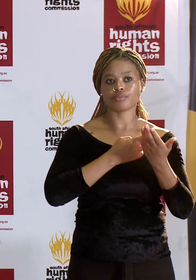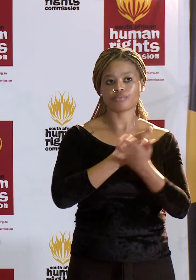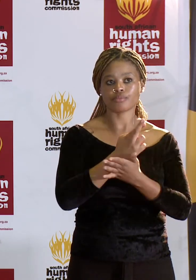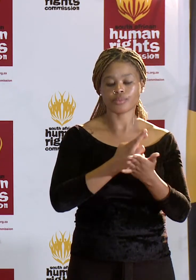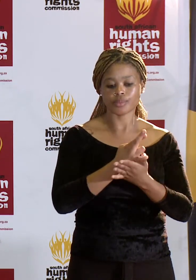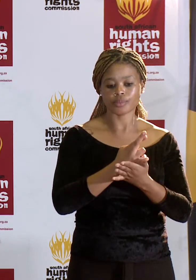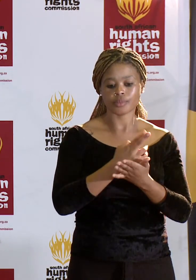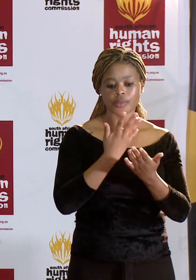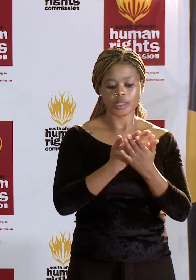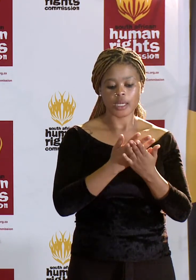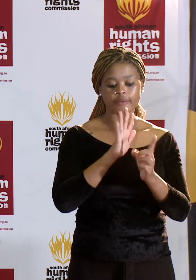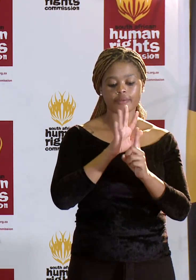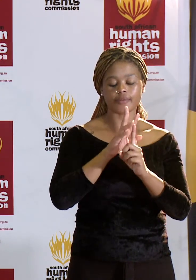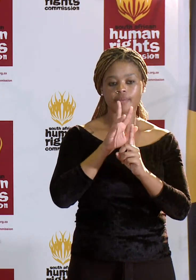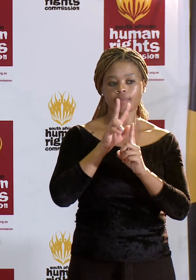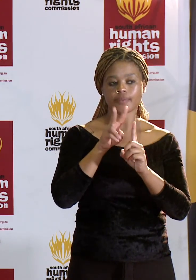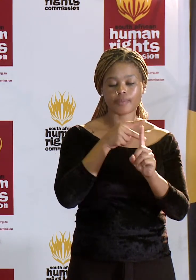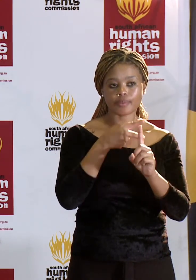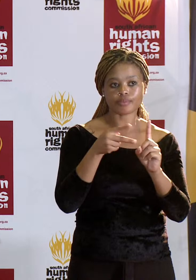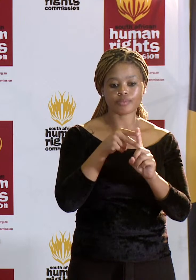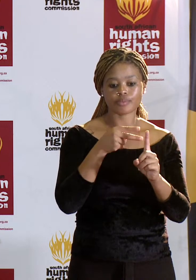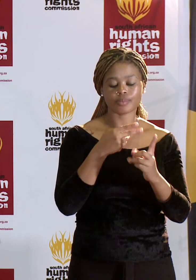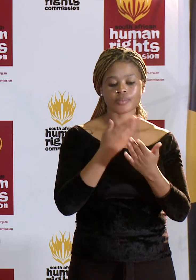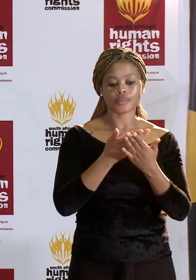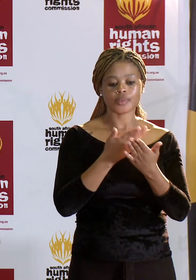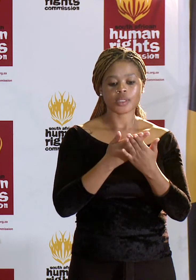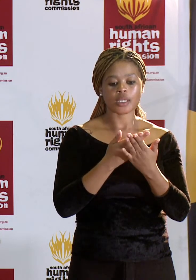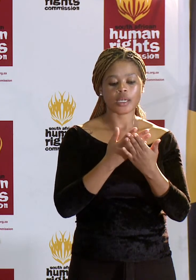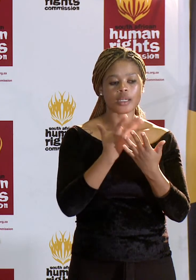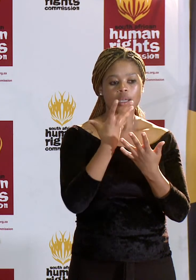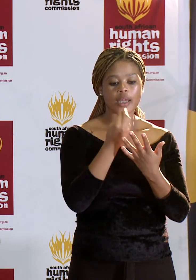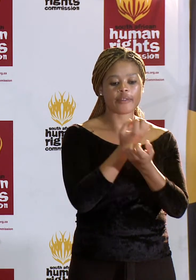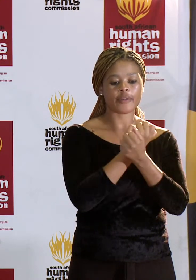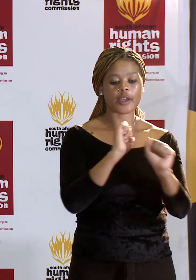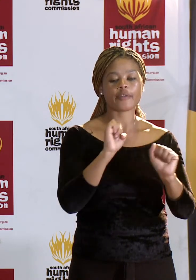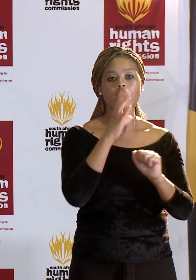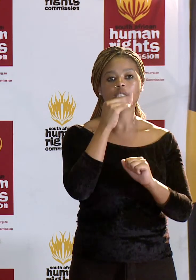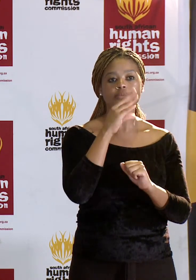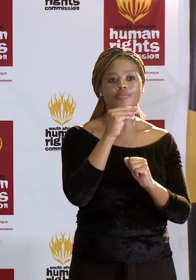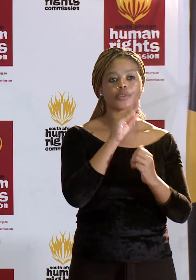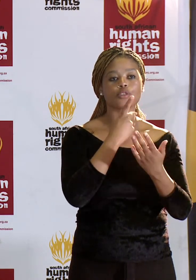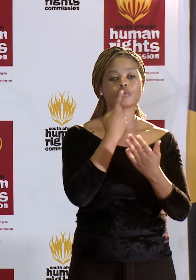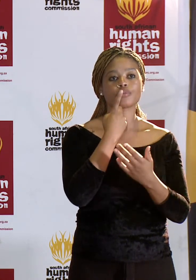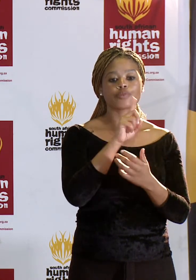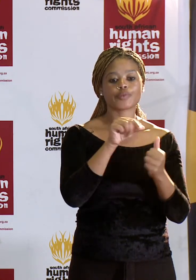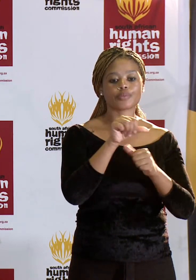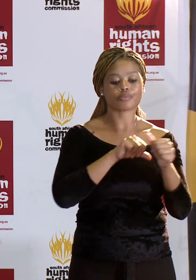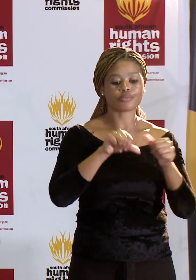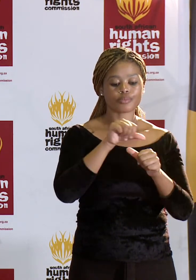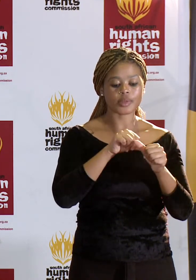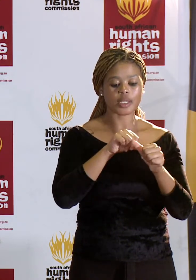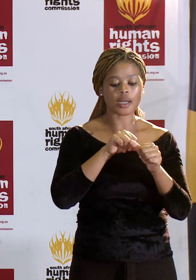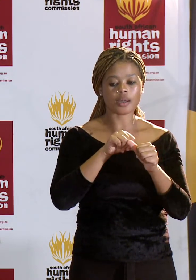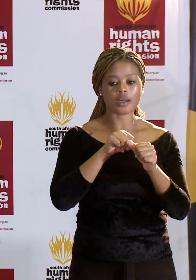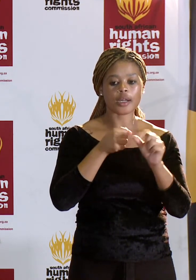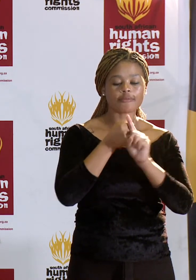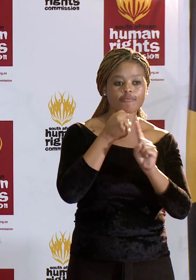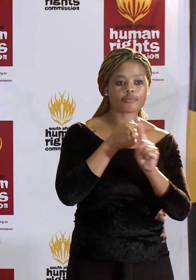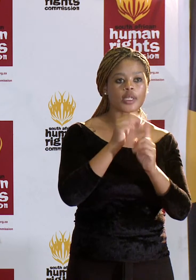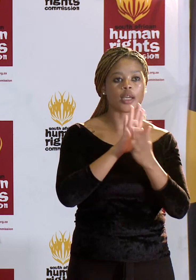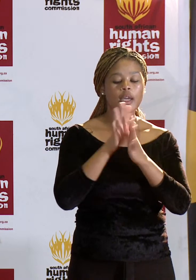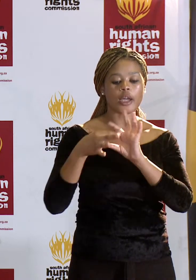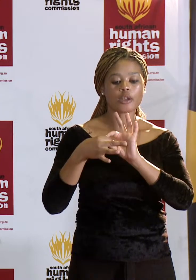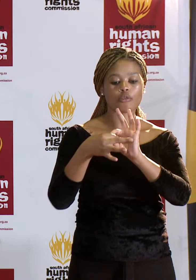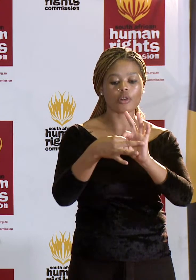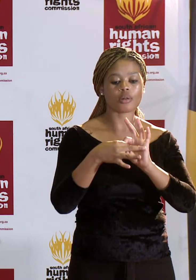get violated. It can facilitate free speech, provide a platform for social activism, and connect